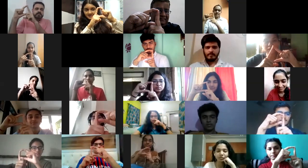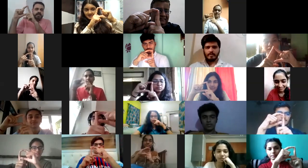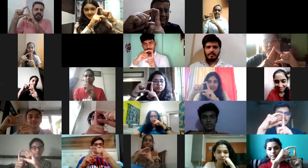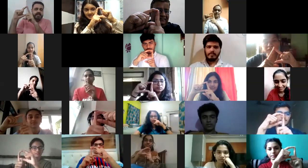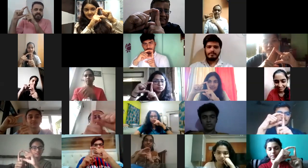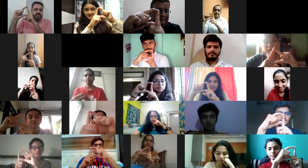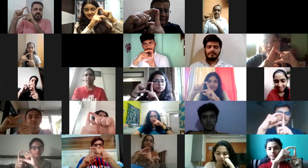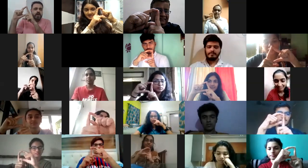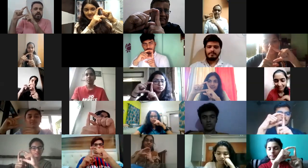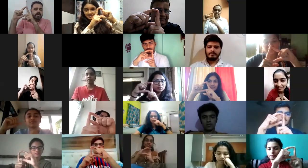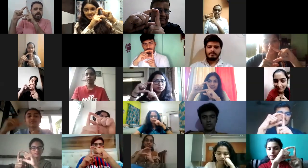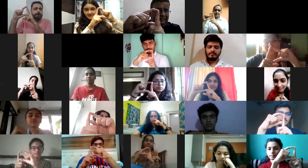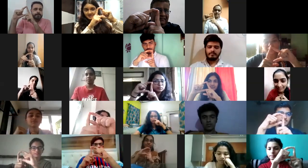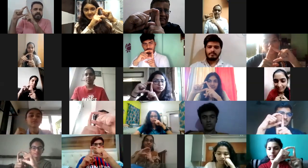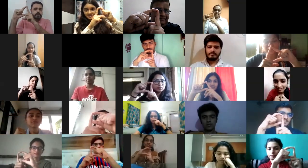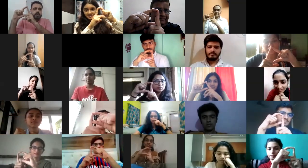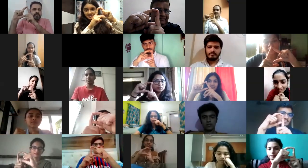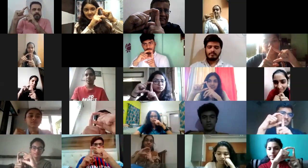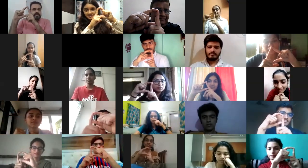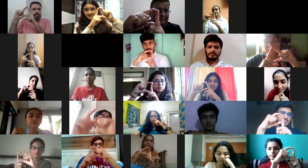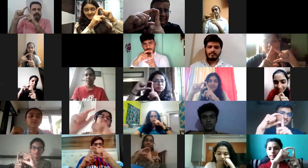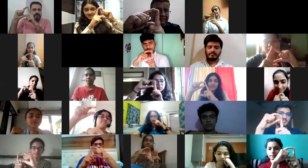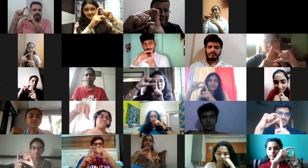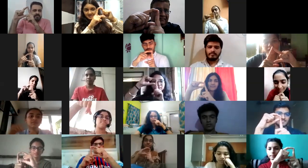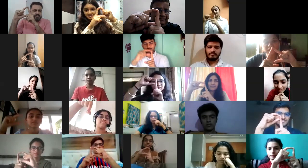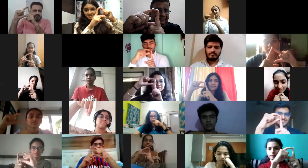any guesses on how P would look like? P for parrot.